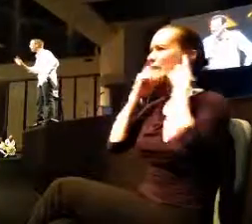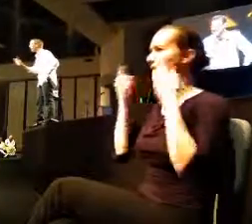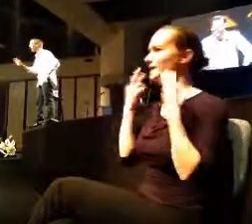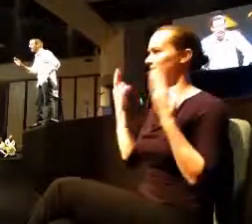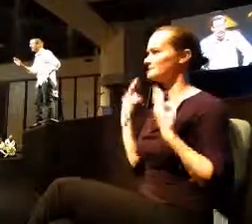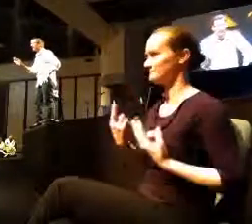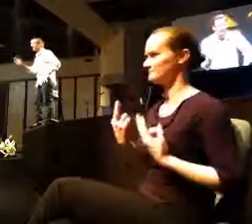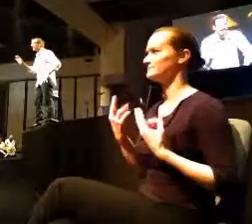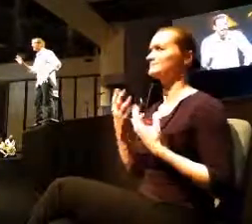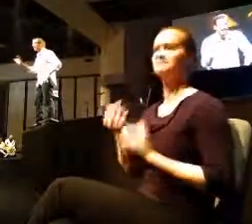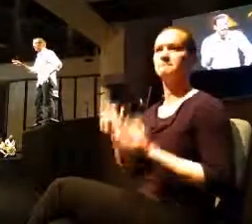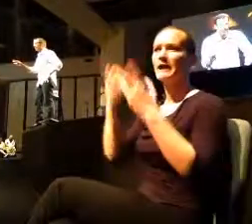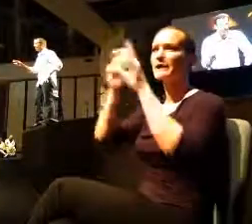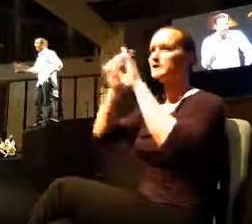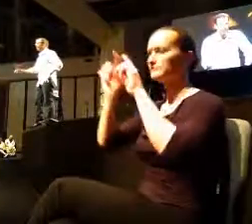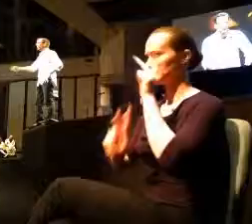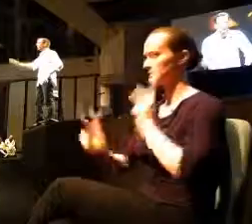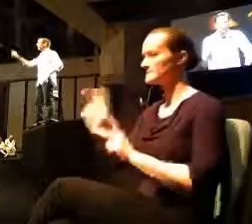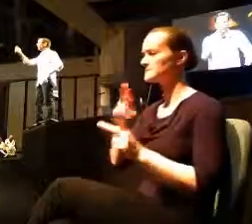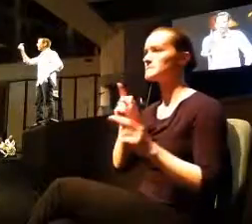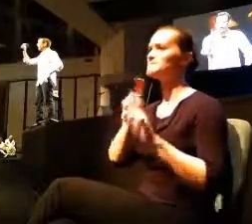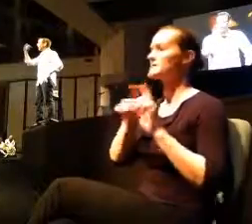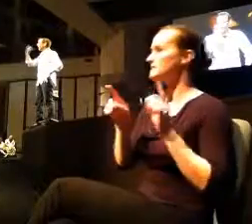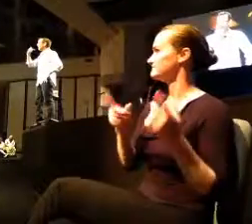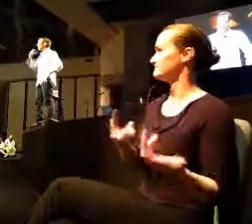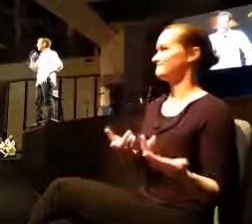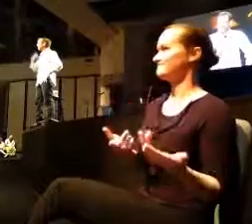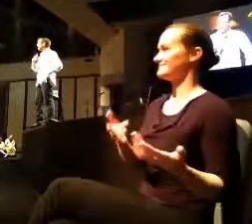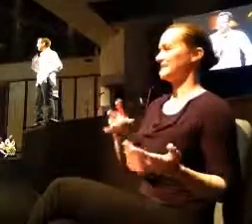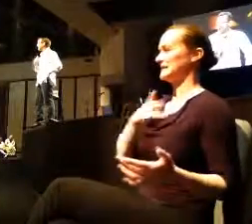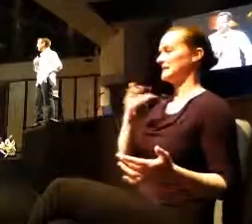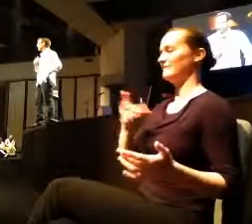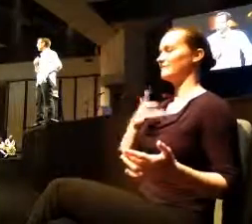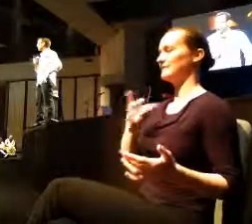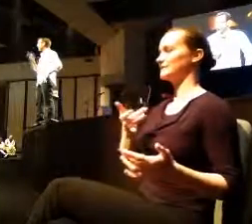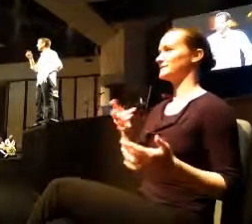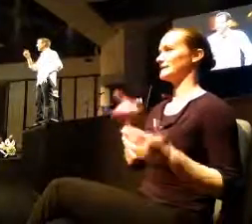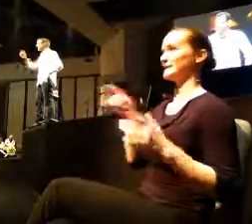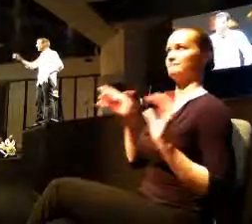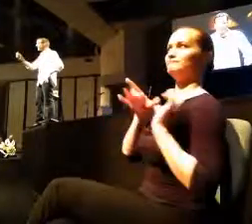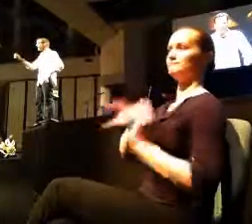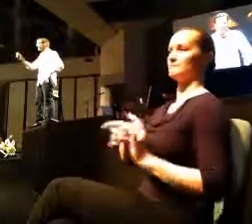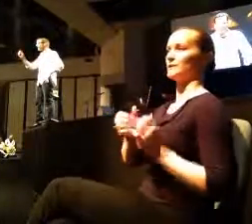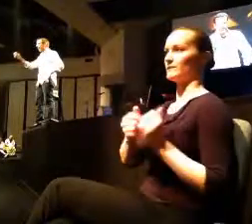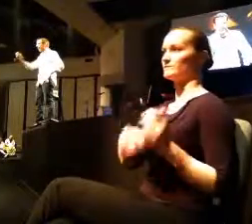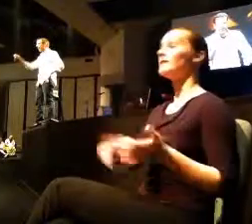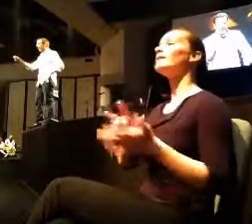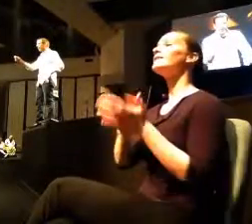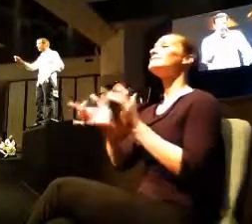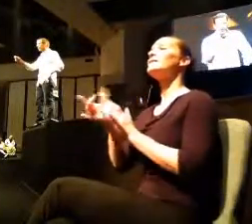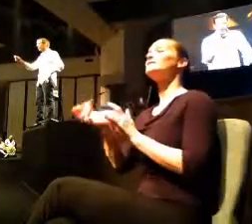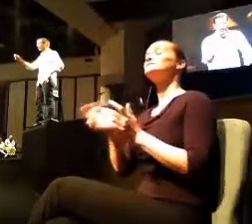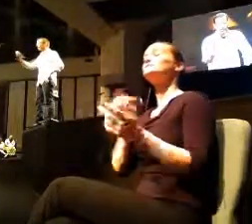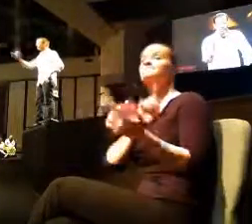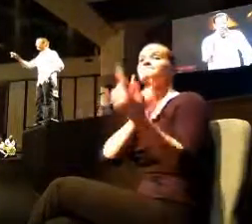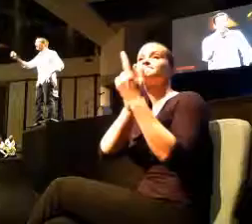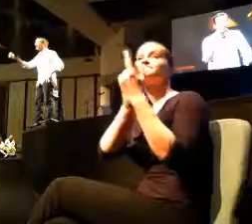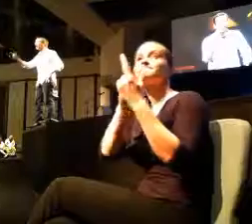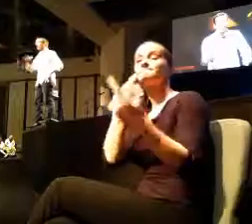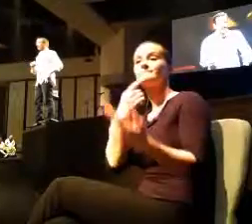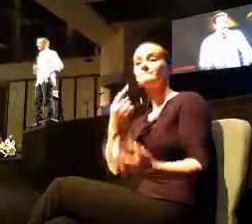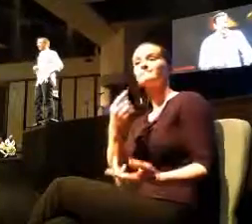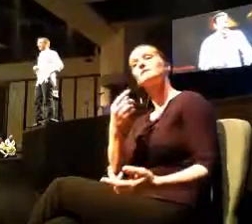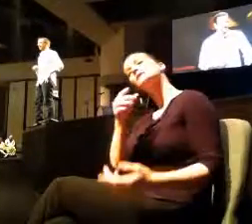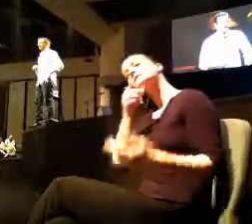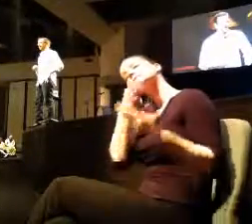he never saw anything in them that would fill that emptiness in his soul until Jesus says, Matthew,